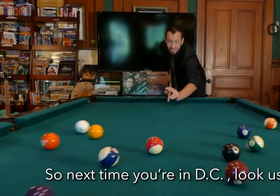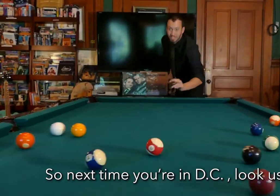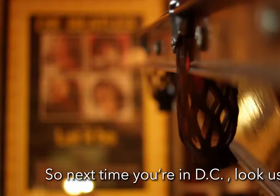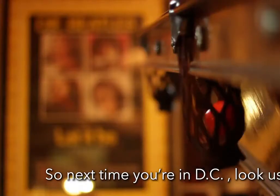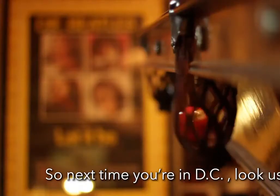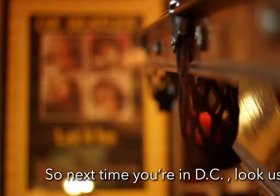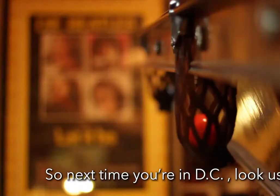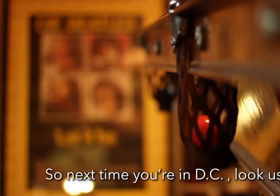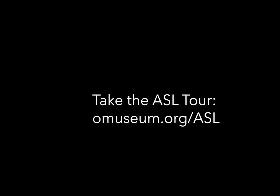up.